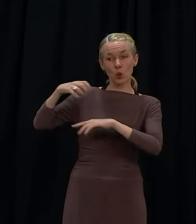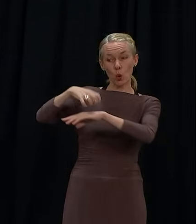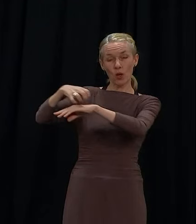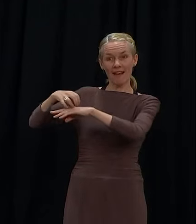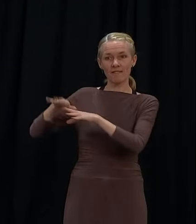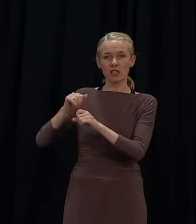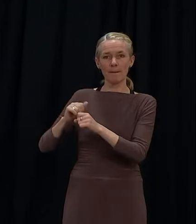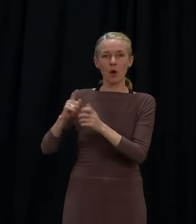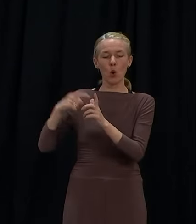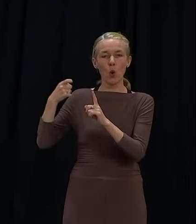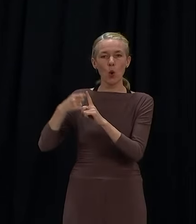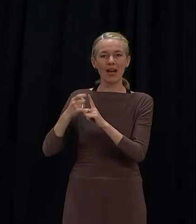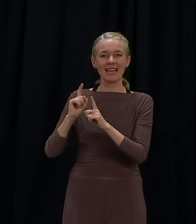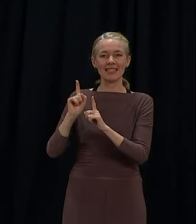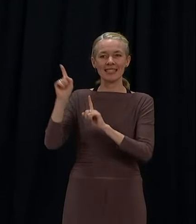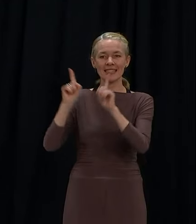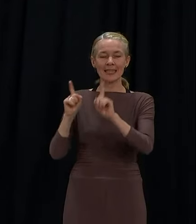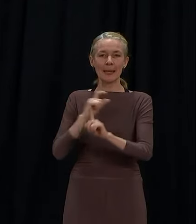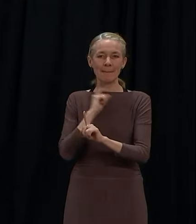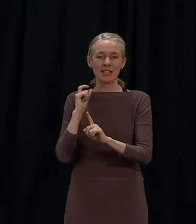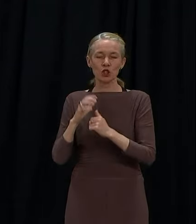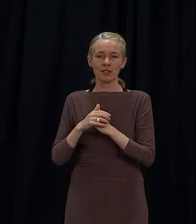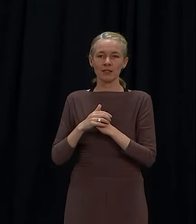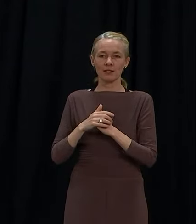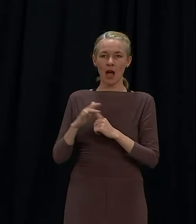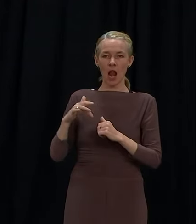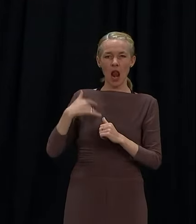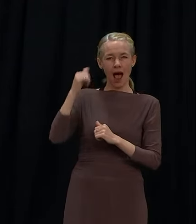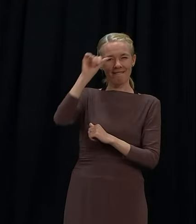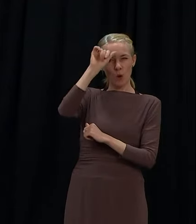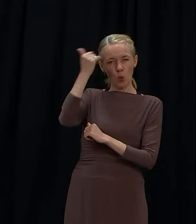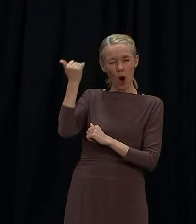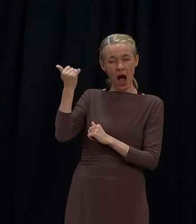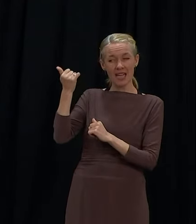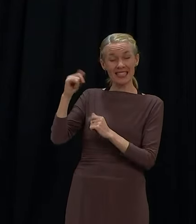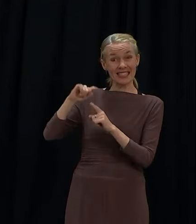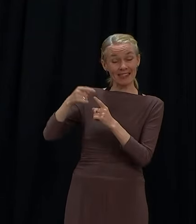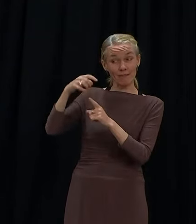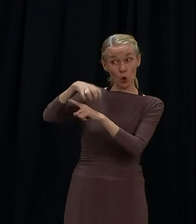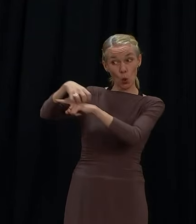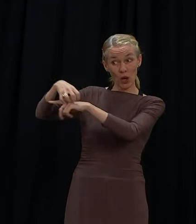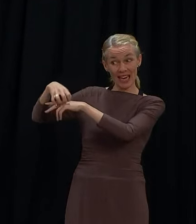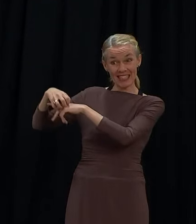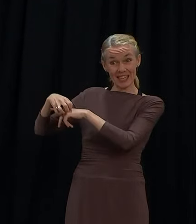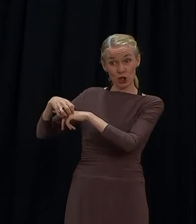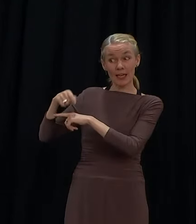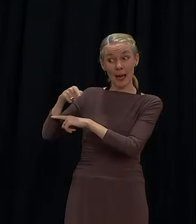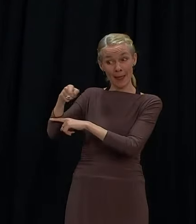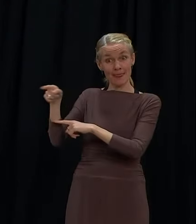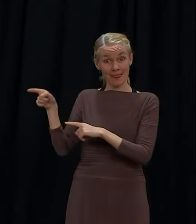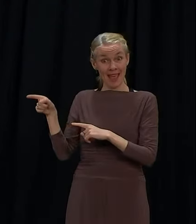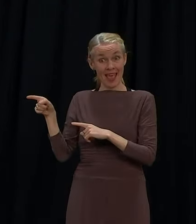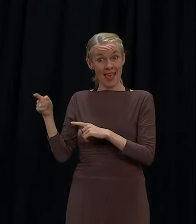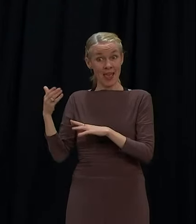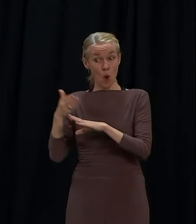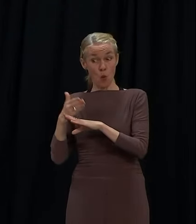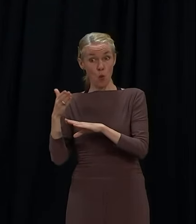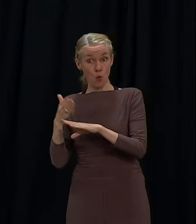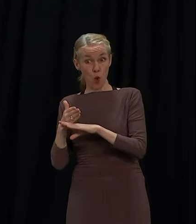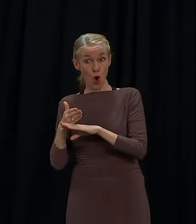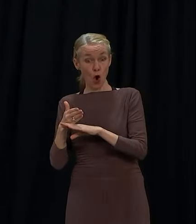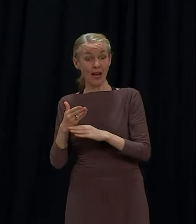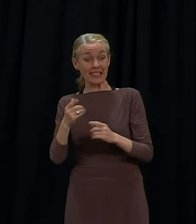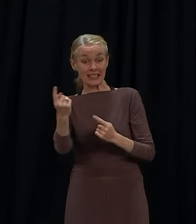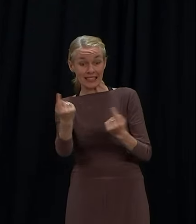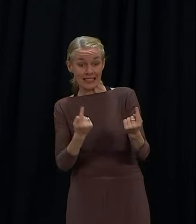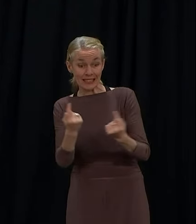City Mission, LifeWise, and they will have their own numbers of individuals that are vaccinated. I've seen those numbers, and I believe